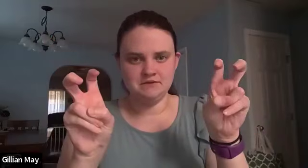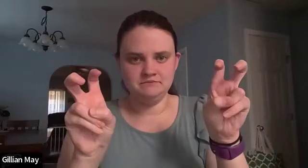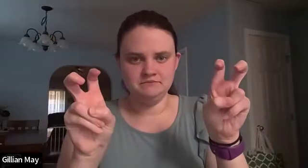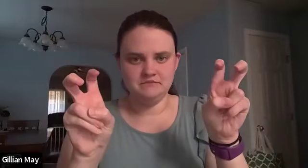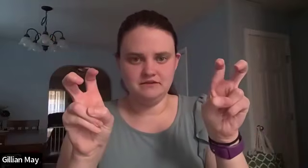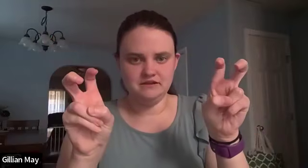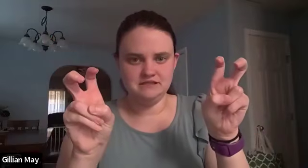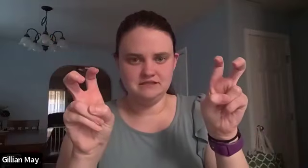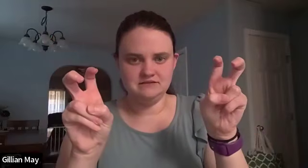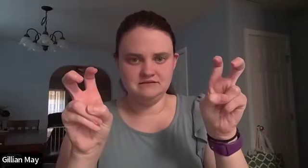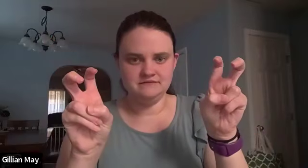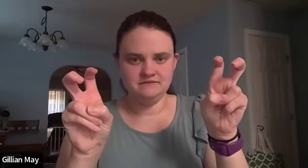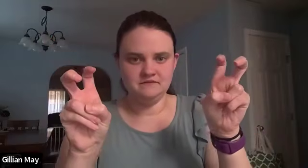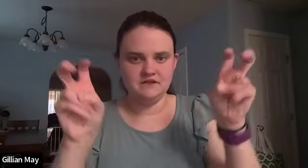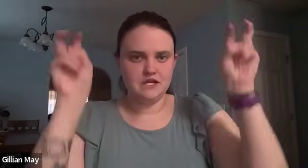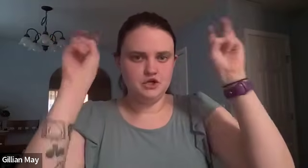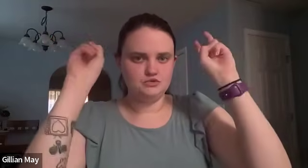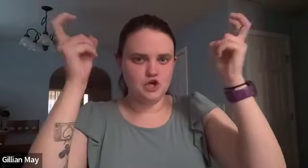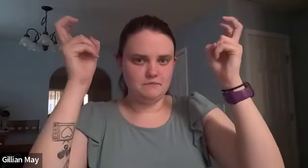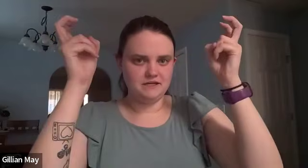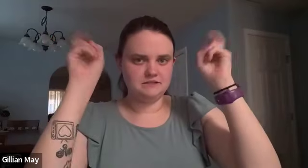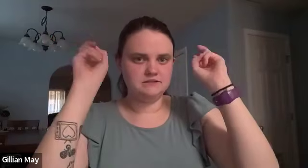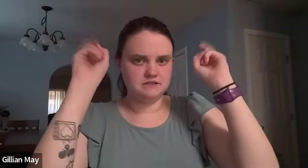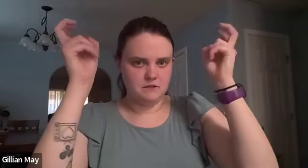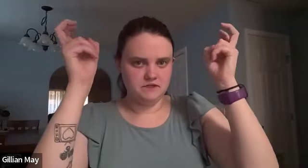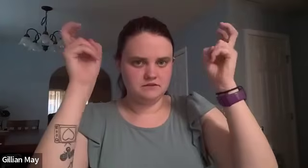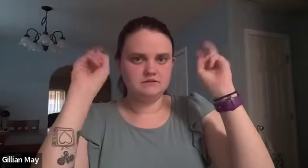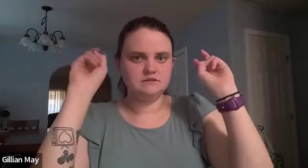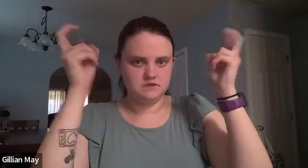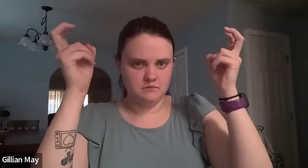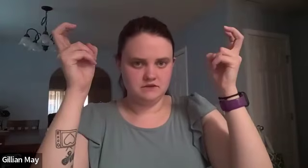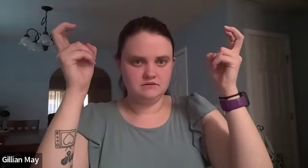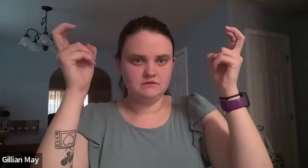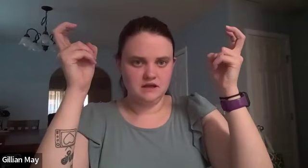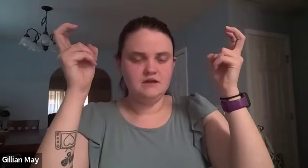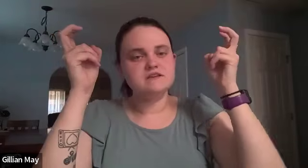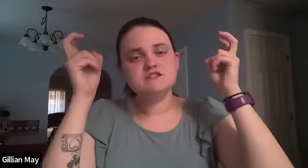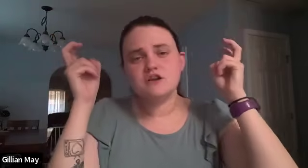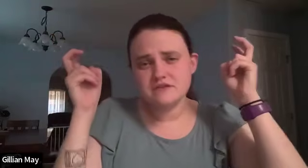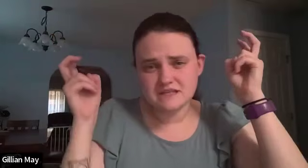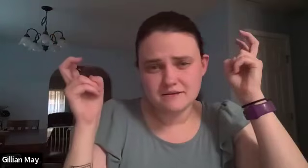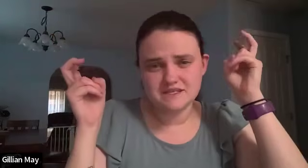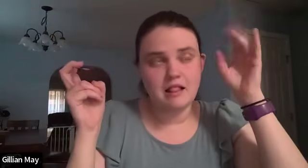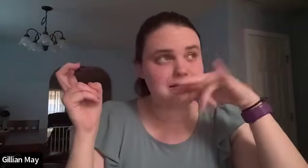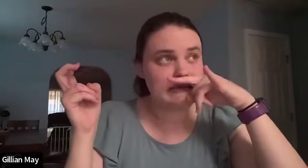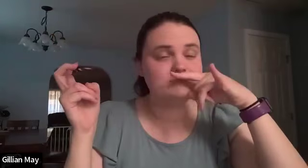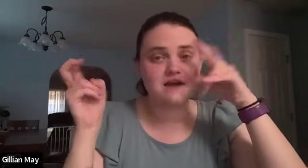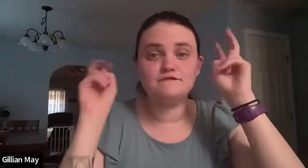them like this, and you go topic, topic, topic. Okay. This is also the same sign